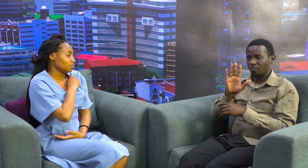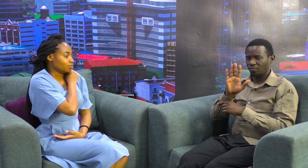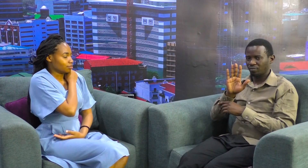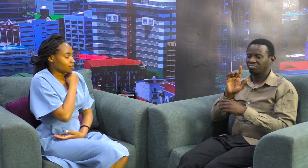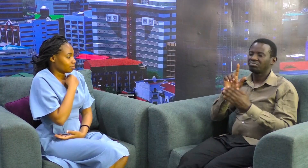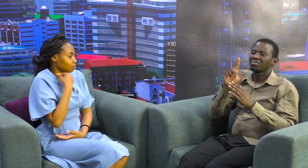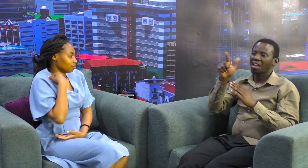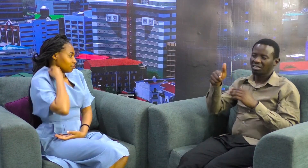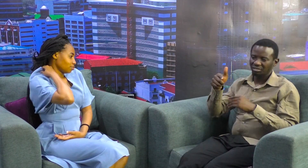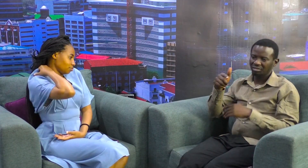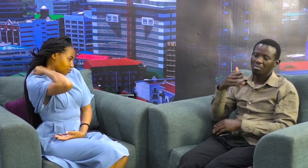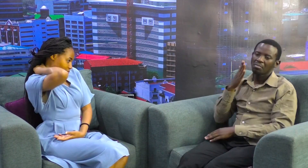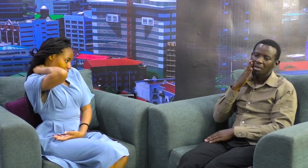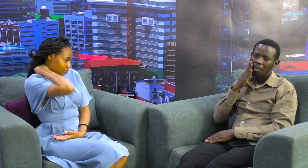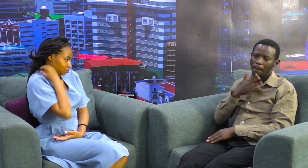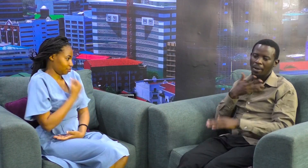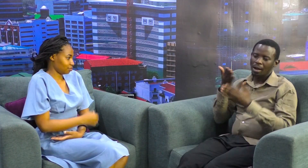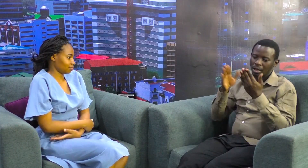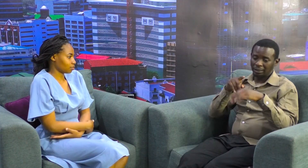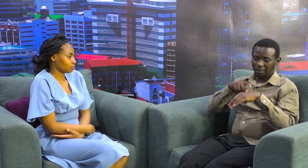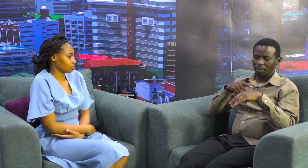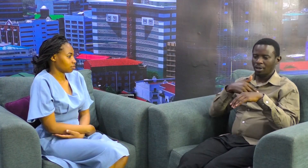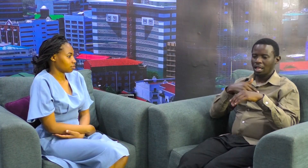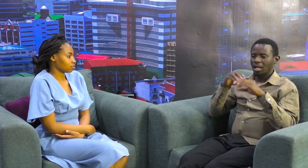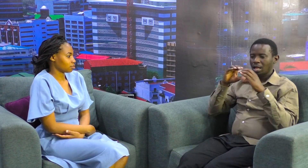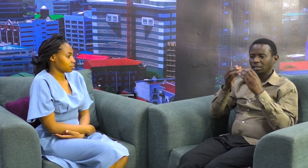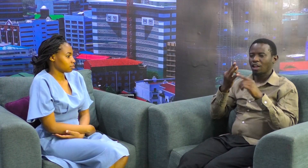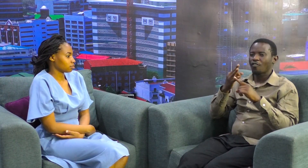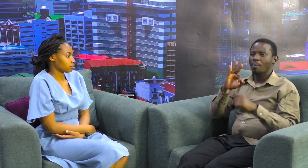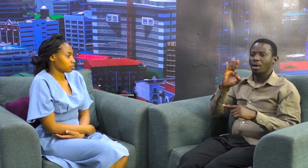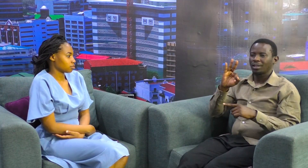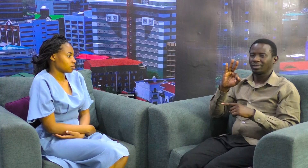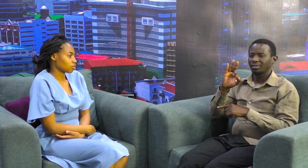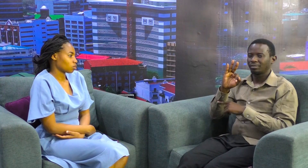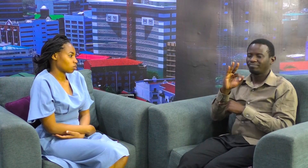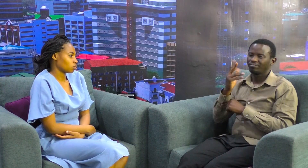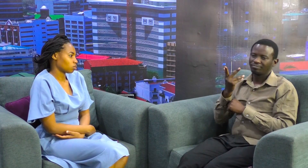was in class 5. Later, my mother died when I was in Form 3.